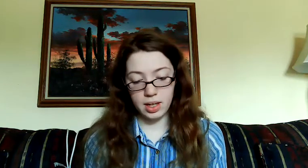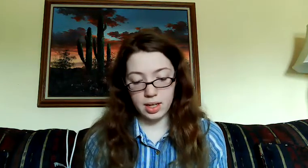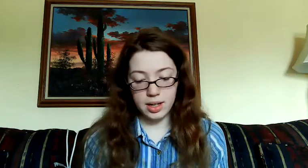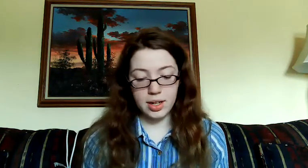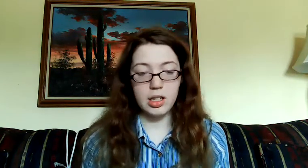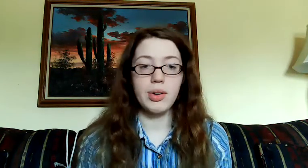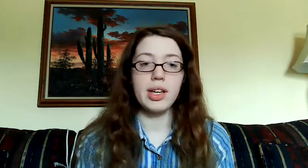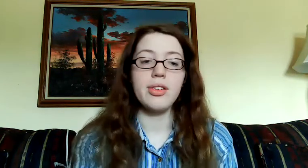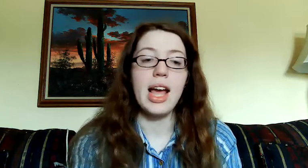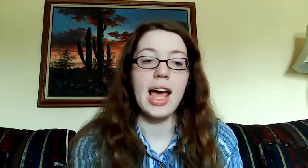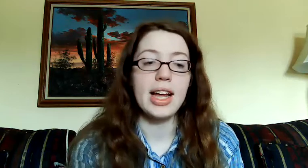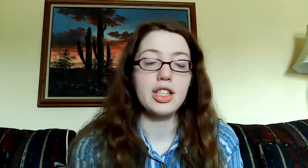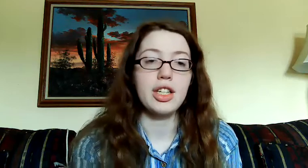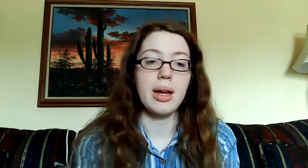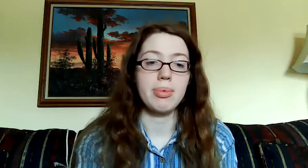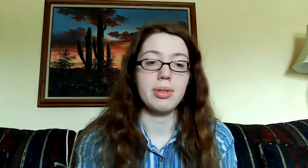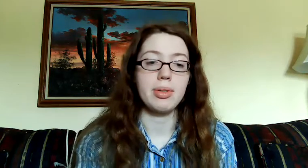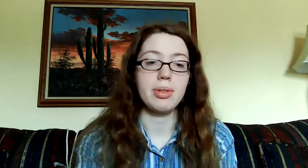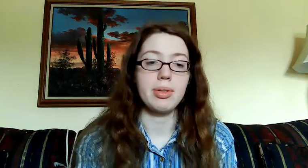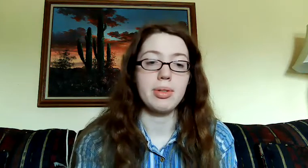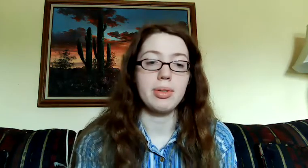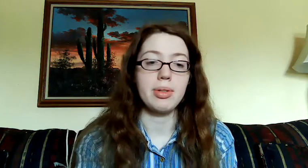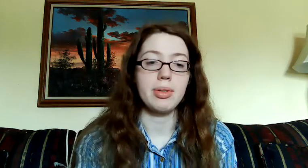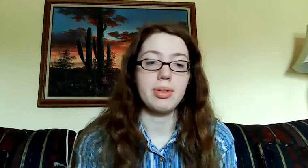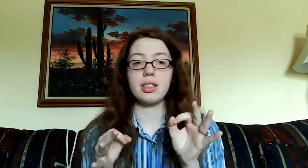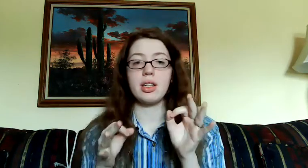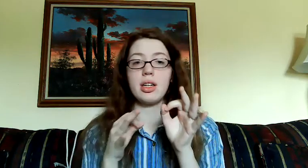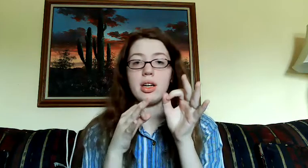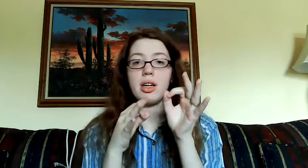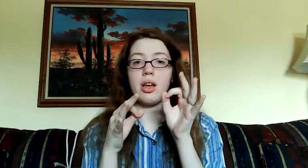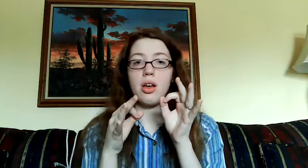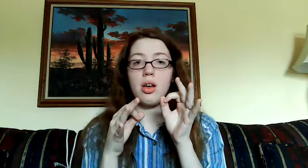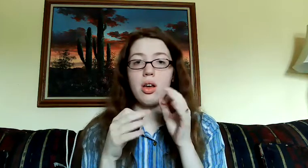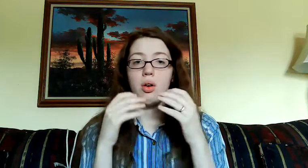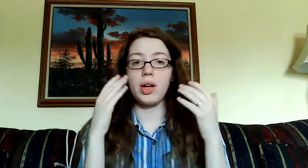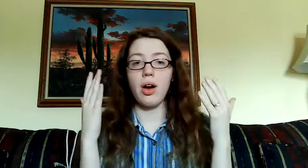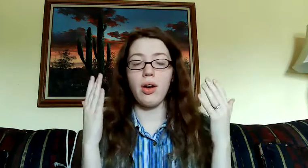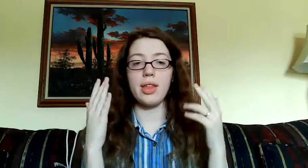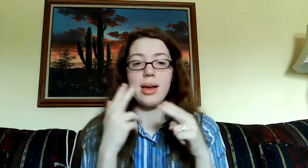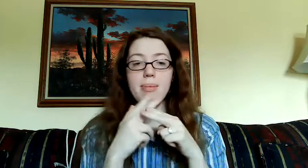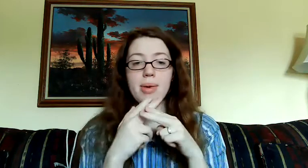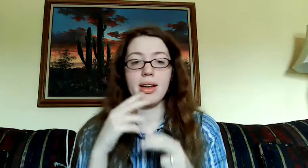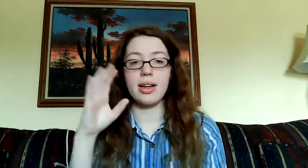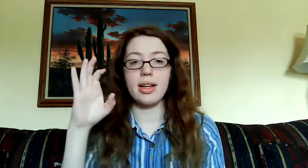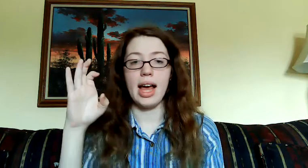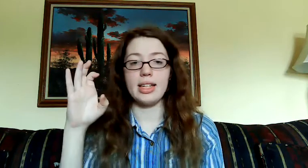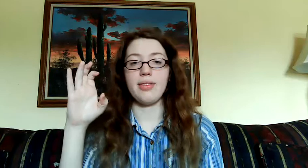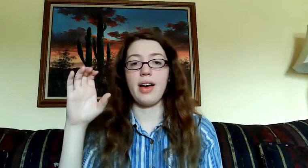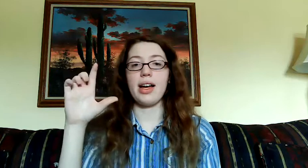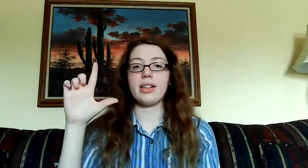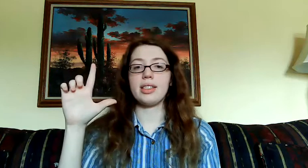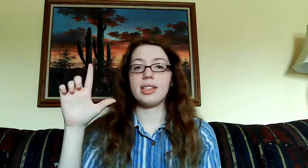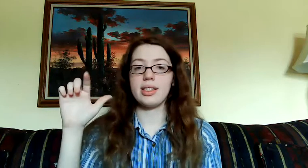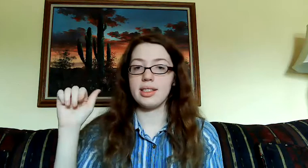So when we use hand shapes to describe things, we call them classifiers.